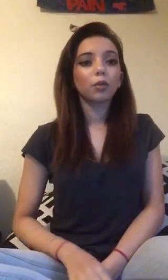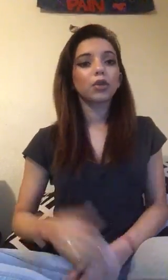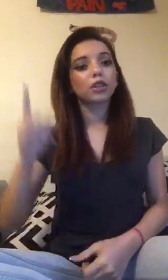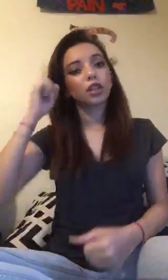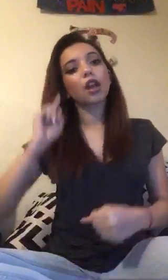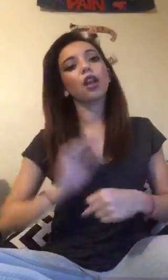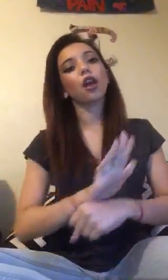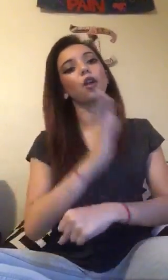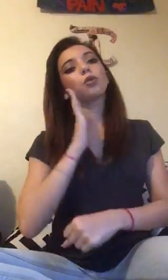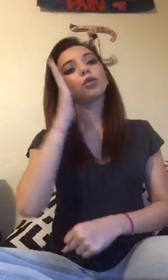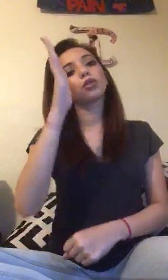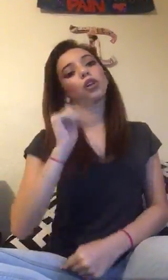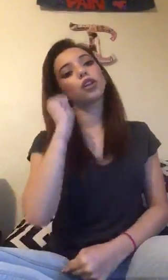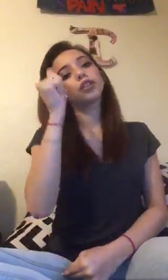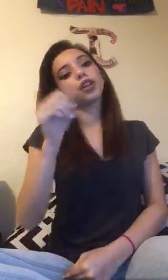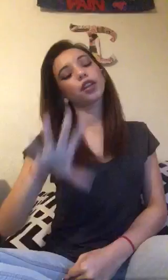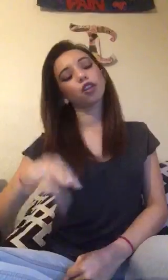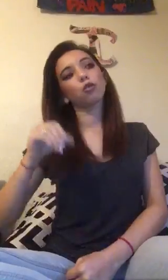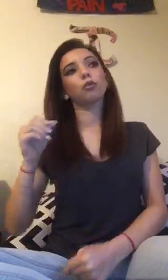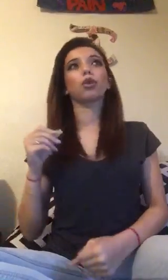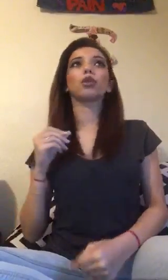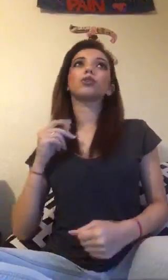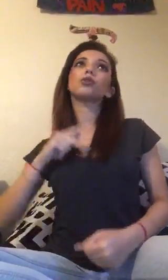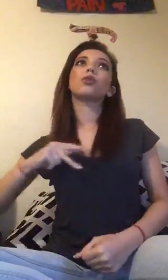Promise that I will not take it personal.